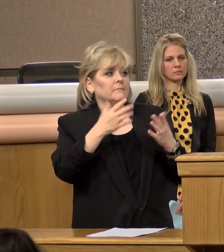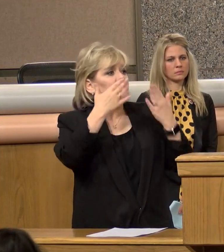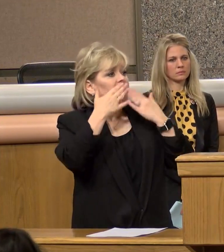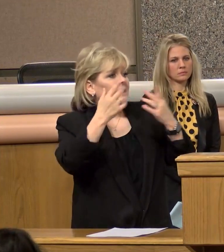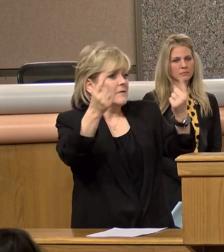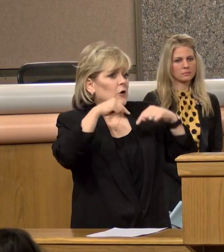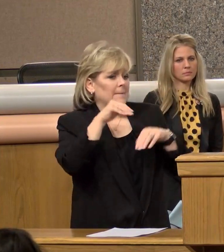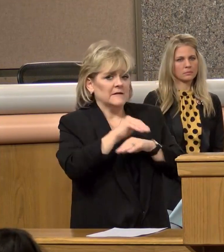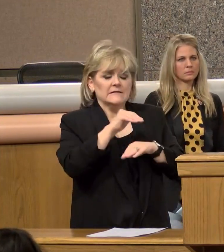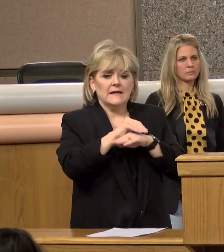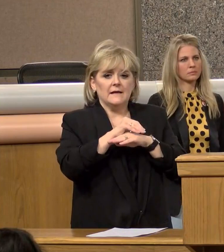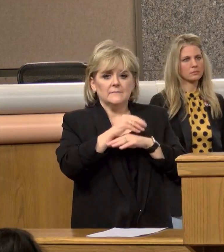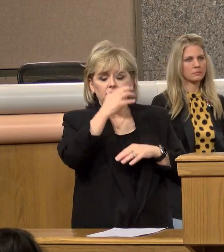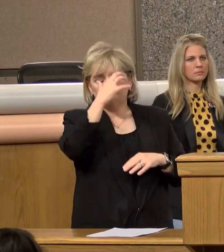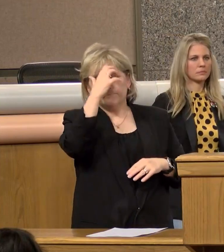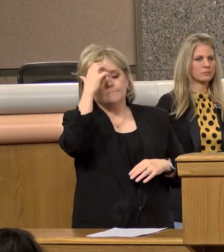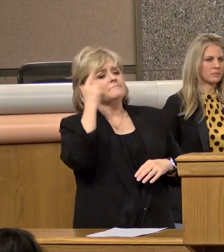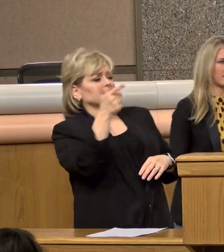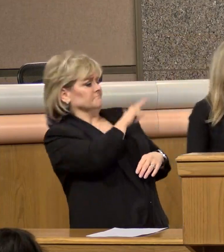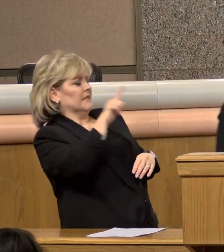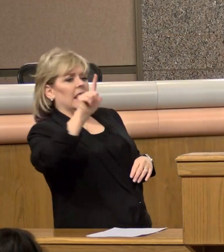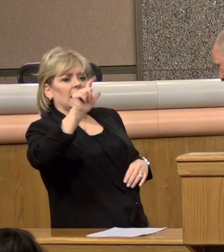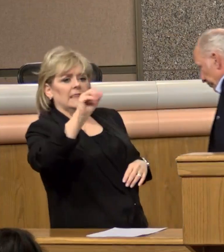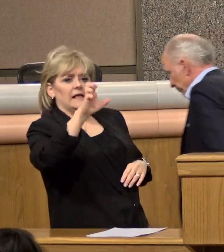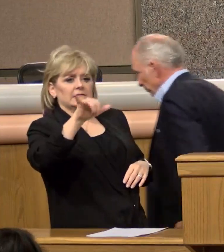here tonight. Lacey.